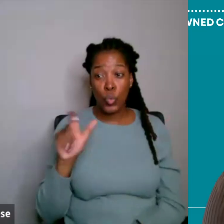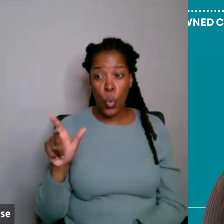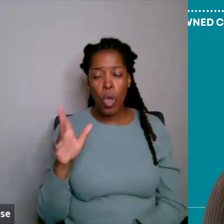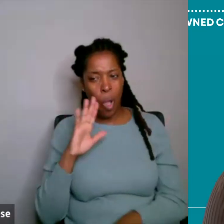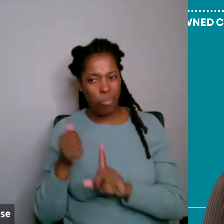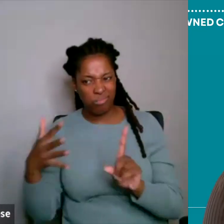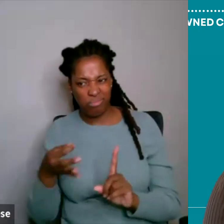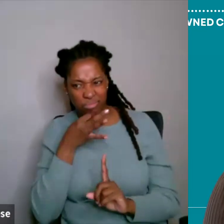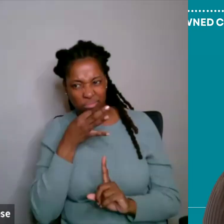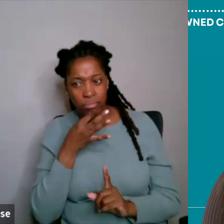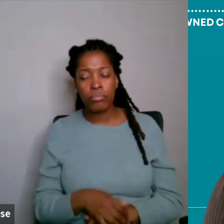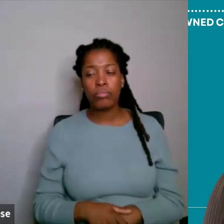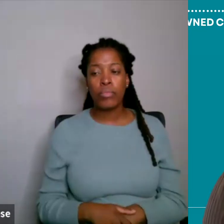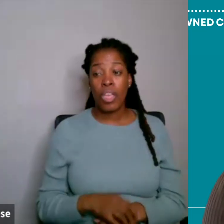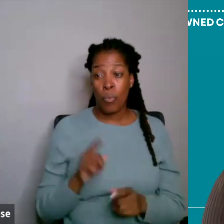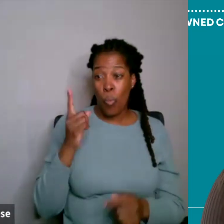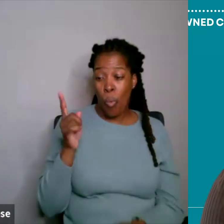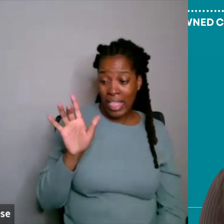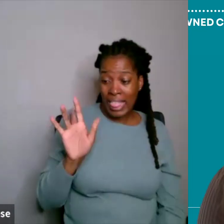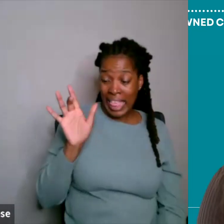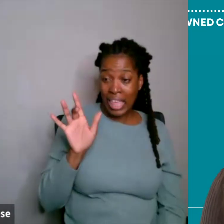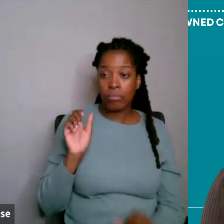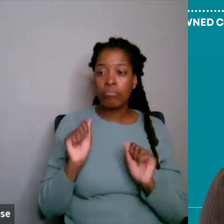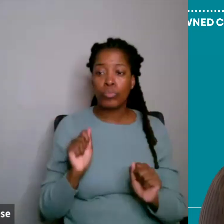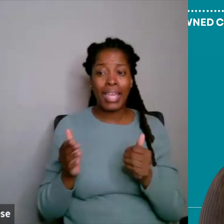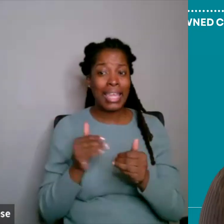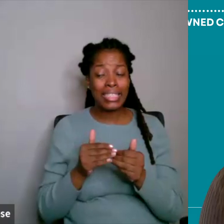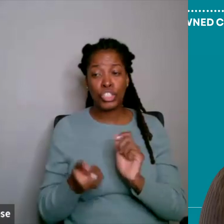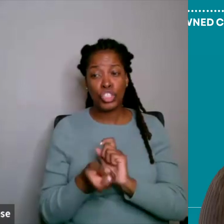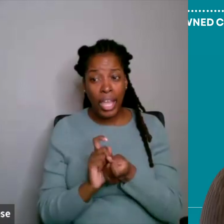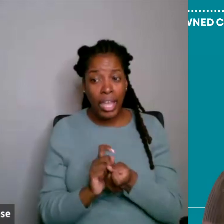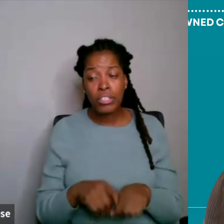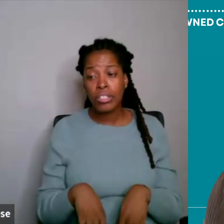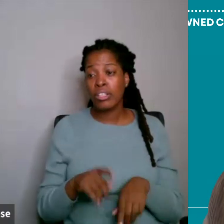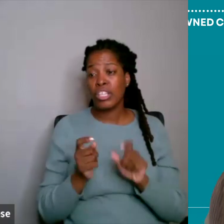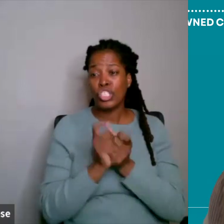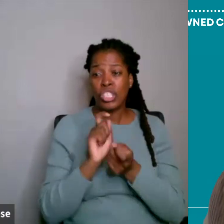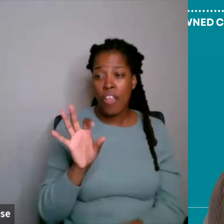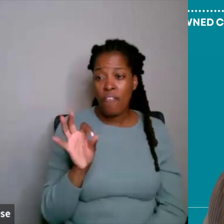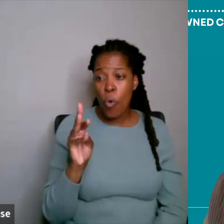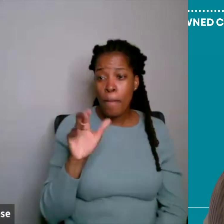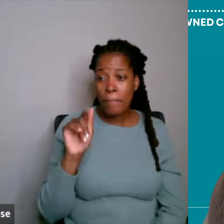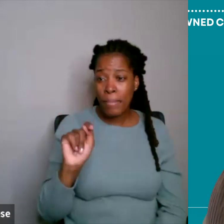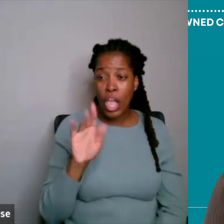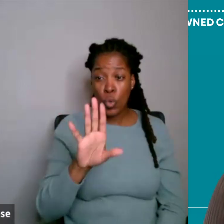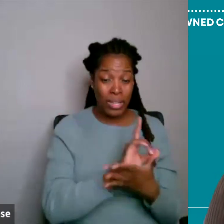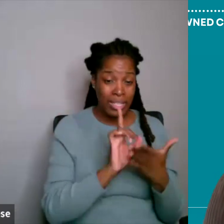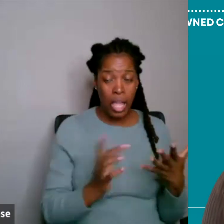button, you can easily change and reformat your designs to fit different needs.